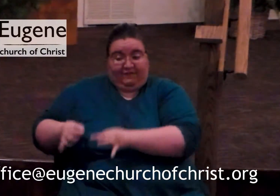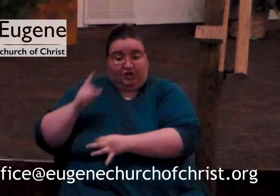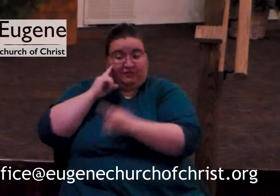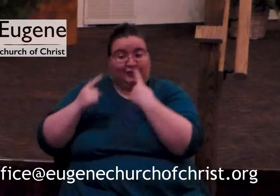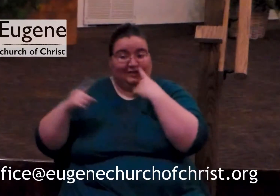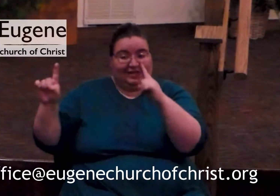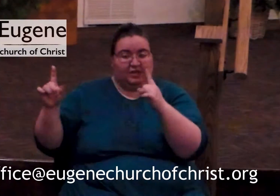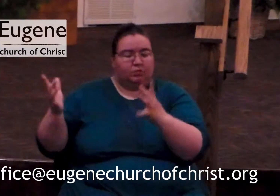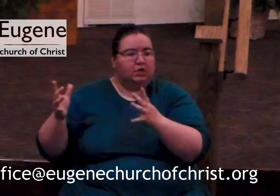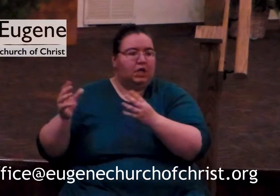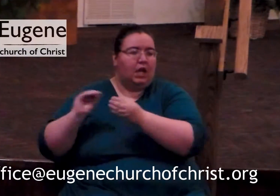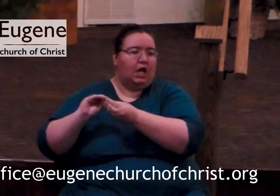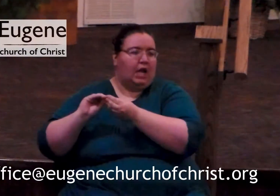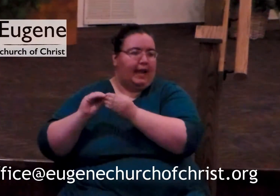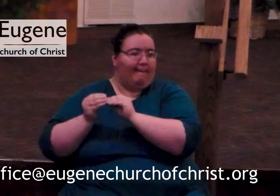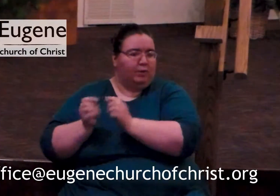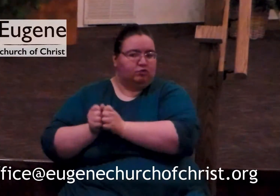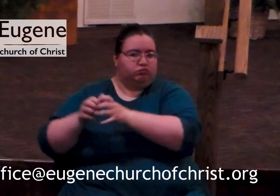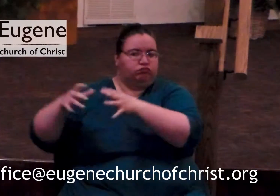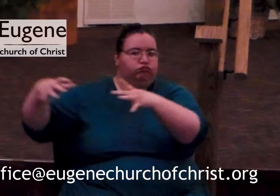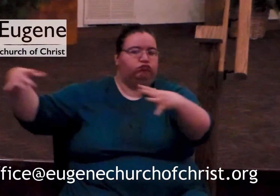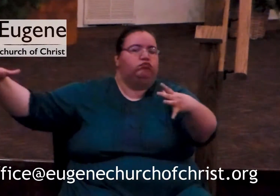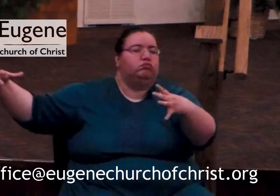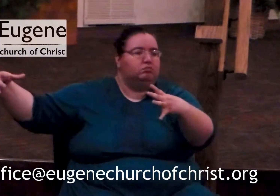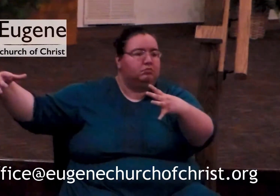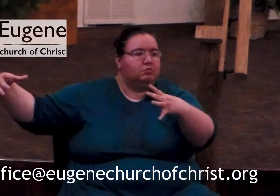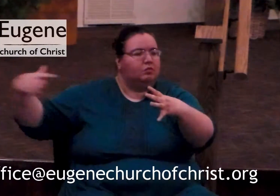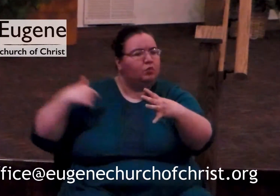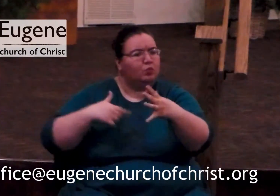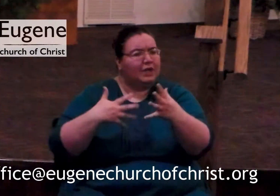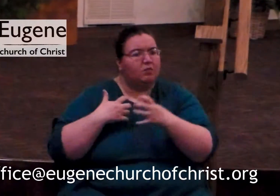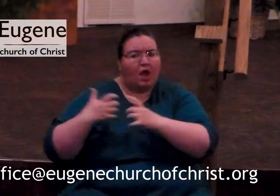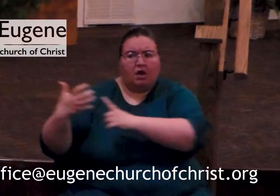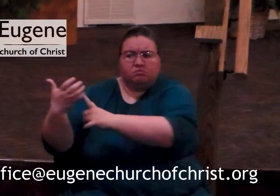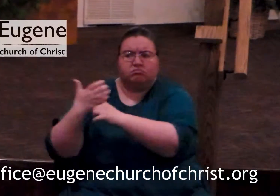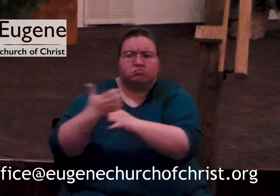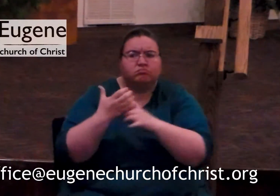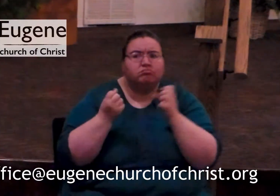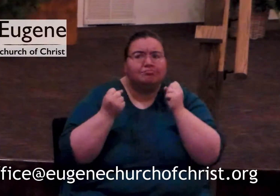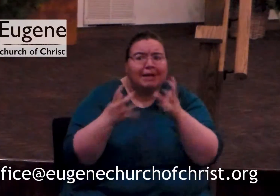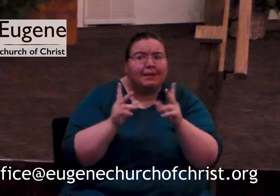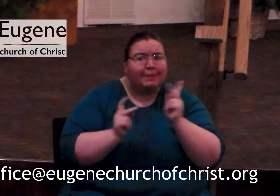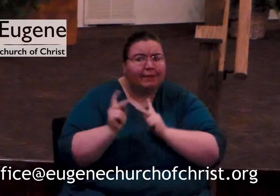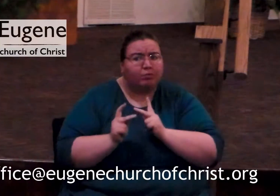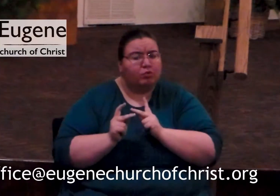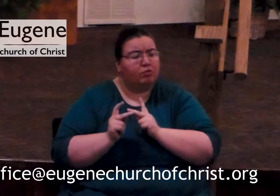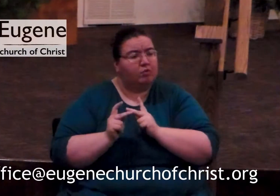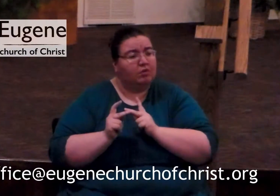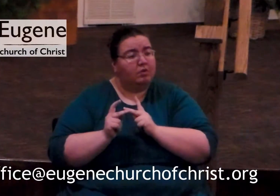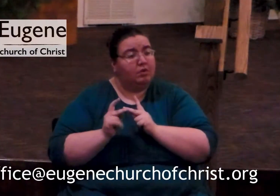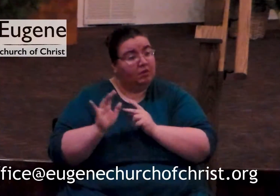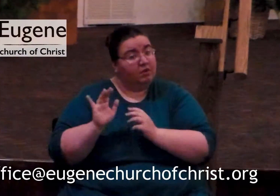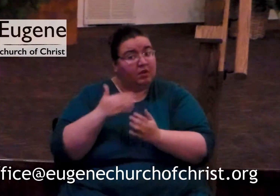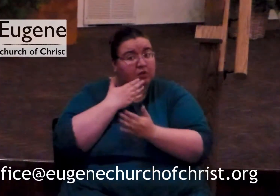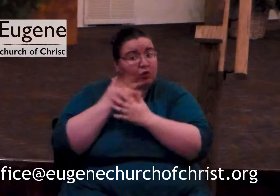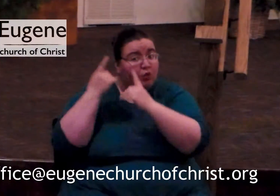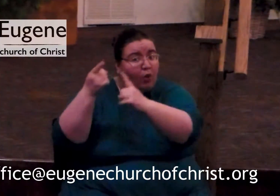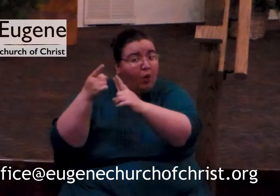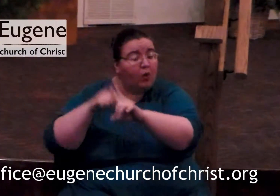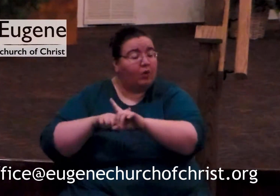people coming to Christ as we could possibly get. And that's a great goal to have. But at the same time, we have to understand that a